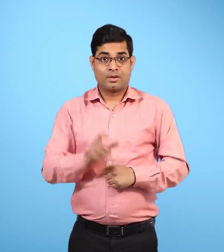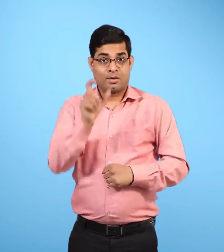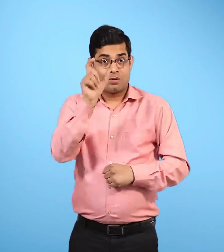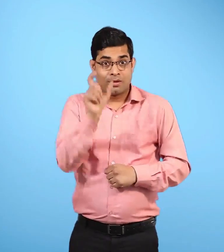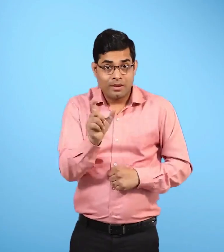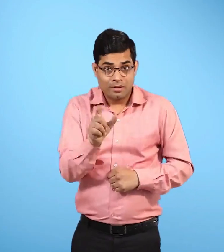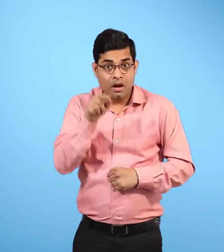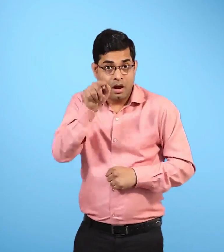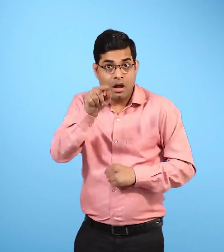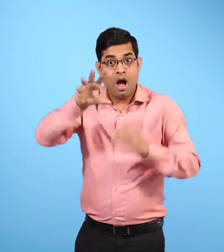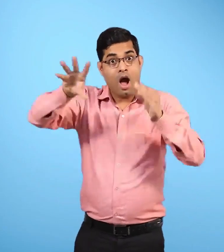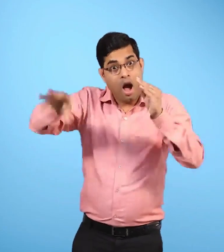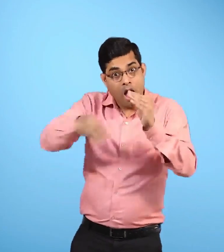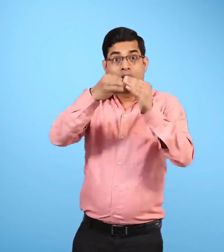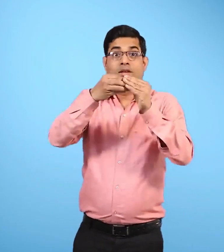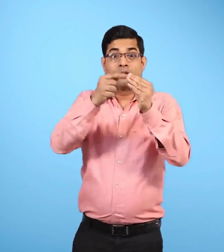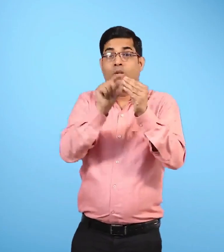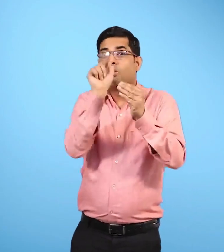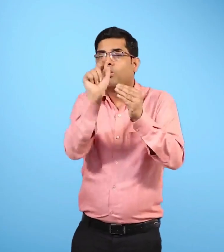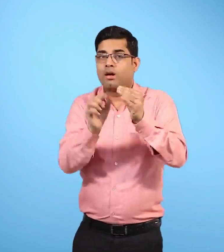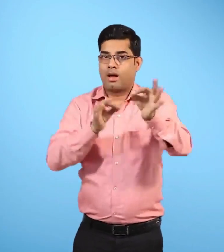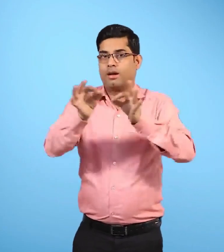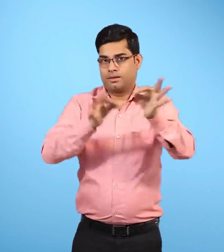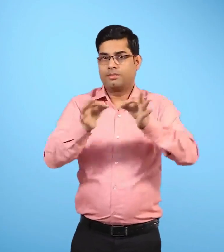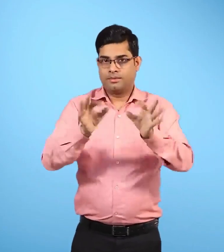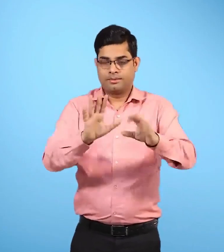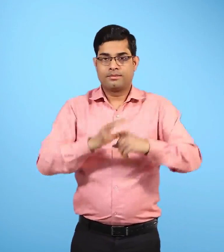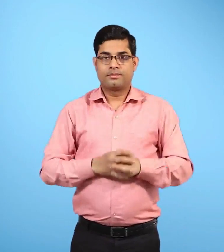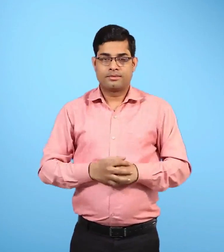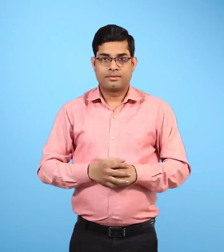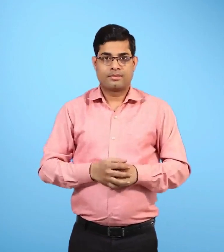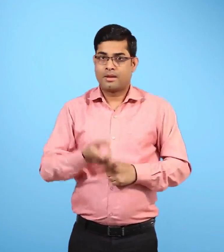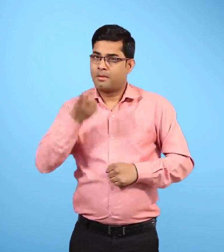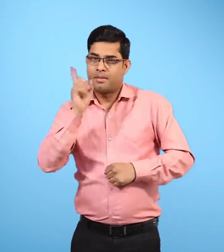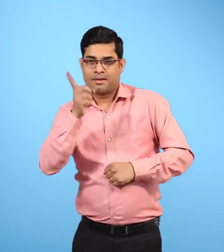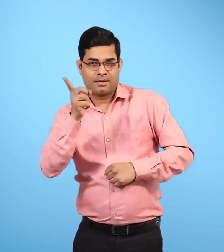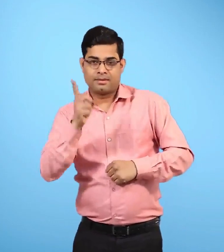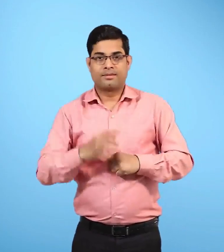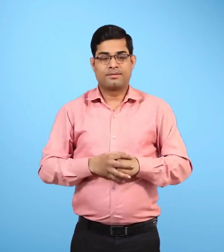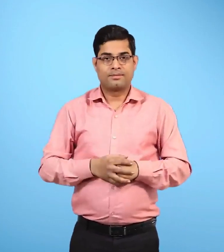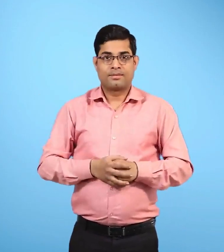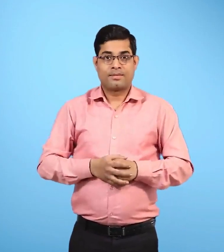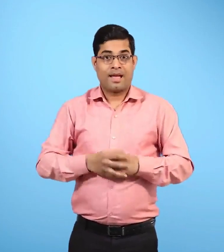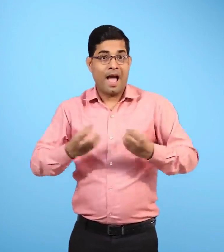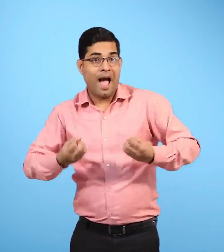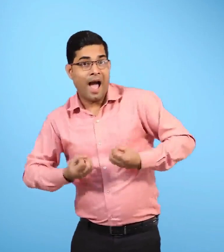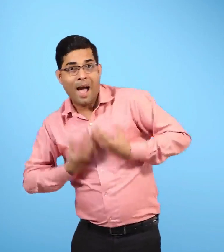You may also add your own words to describe them. Naughty, Lively.